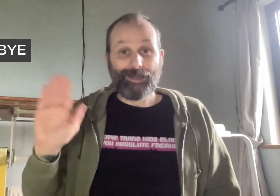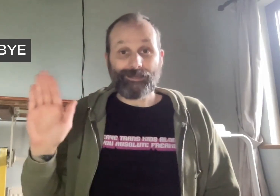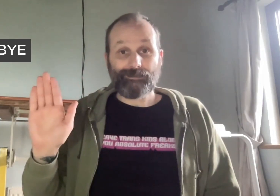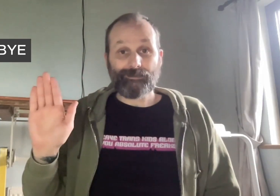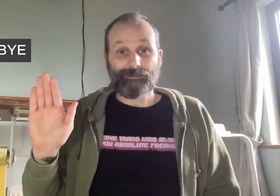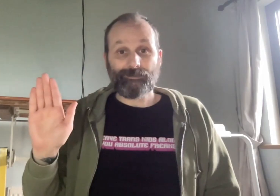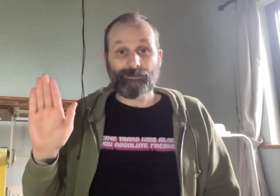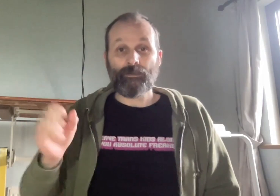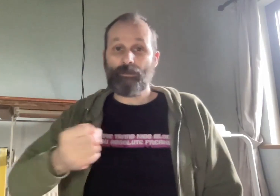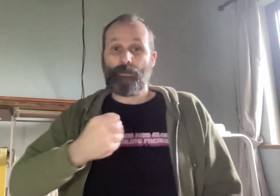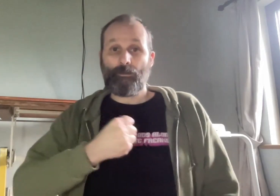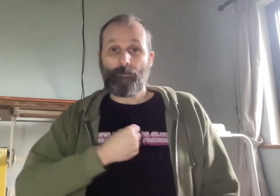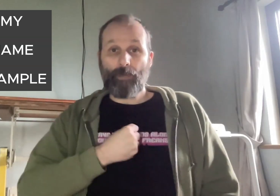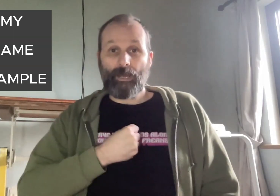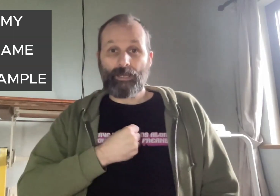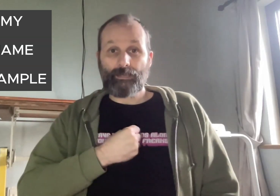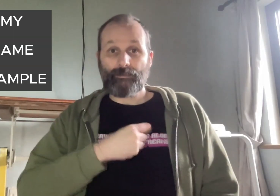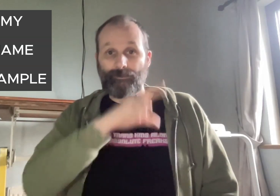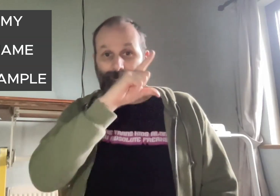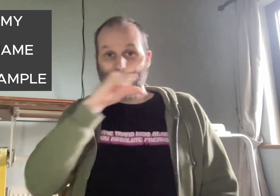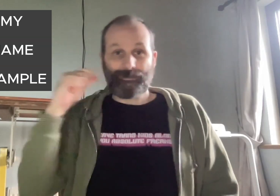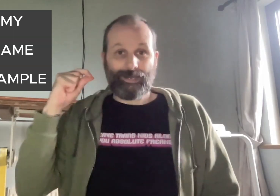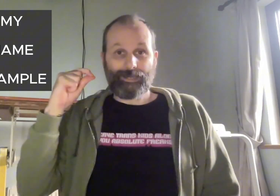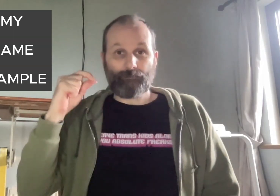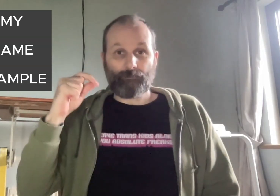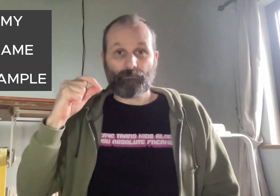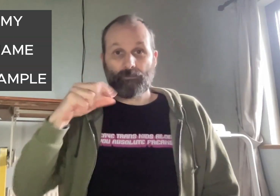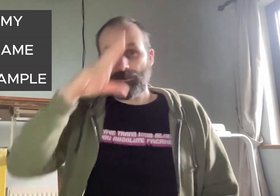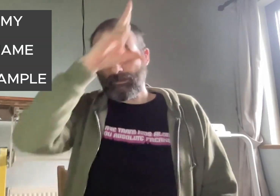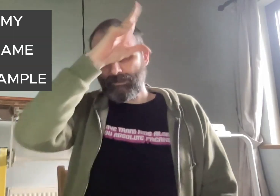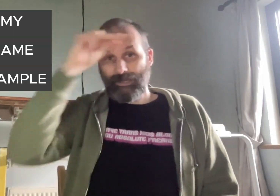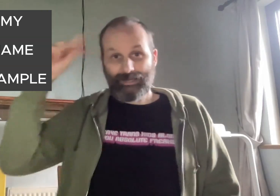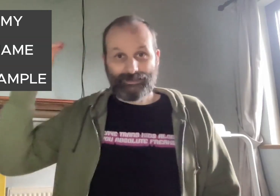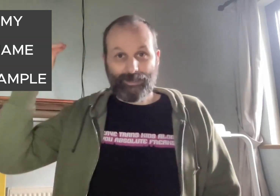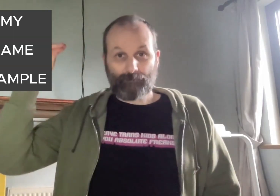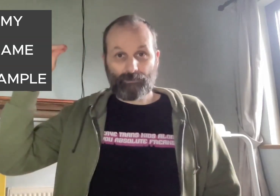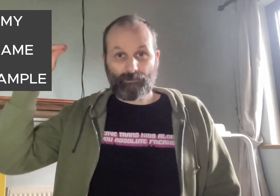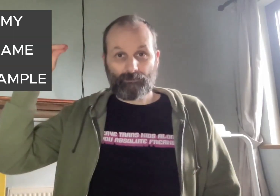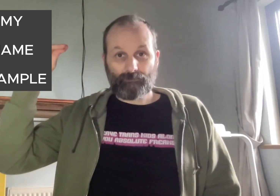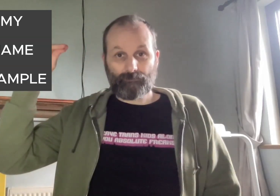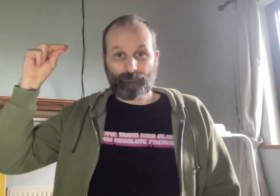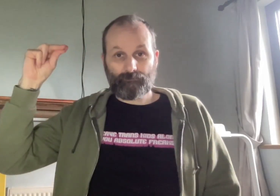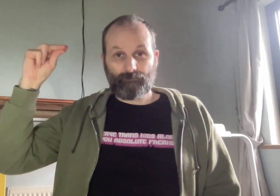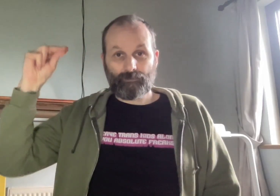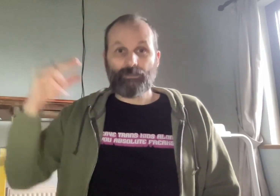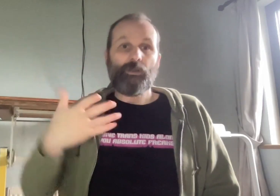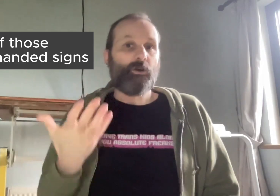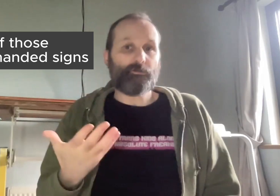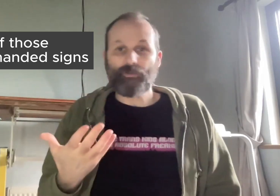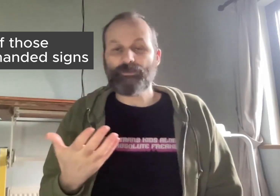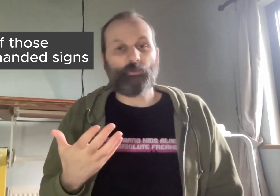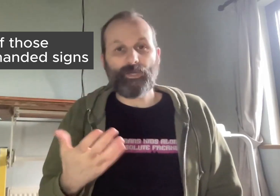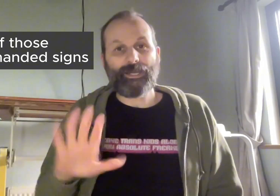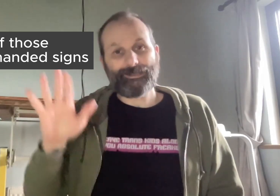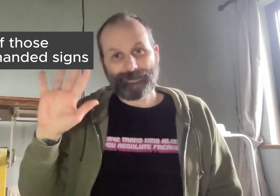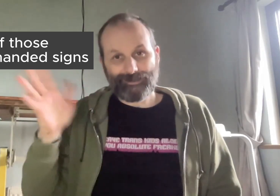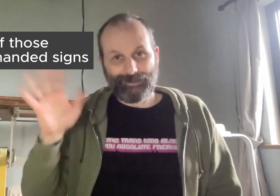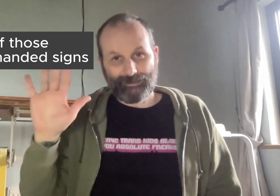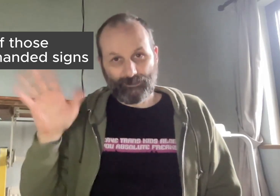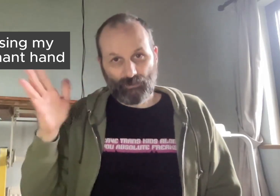I, my, name, example, all of those are one-handed signs. I'm